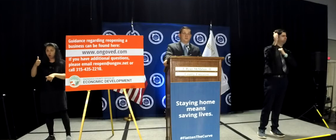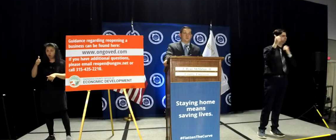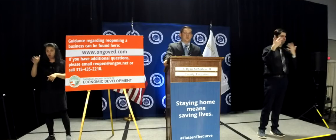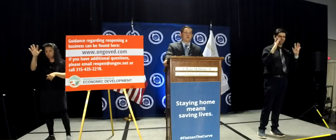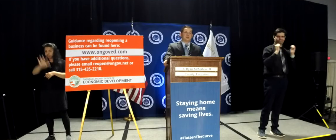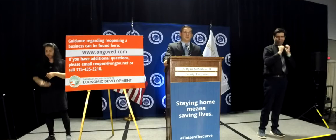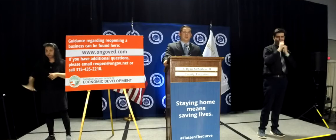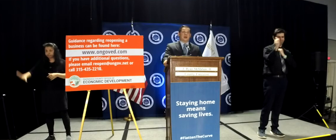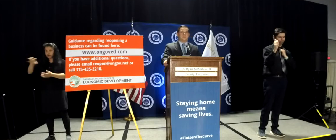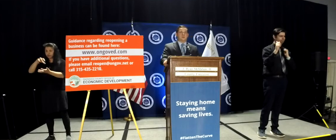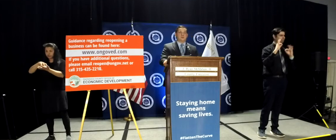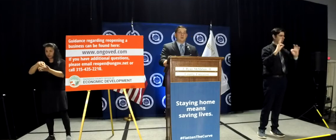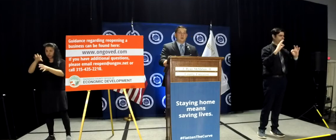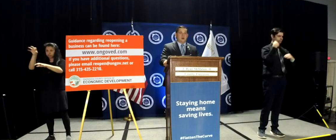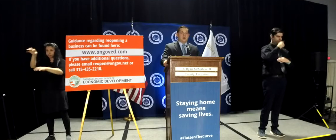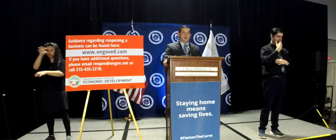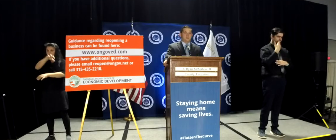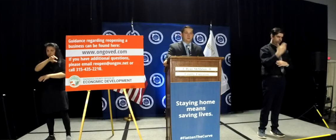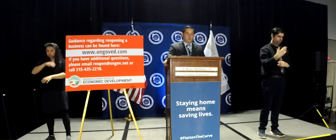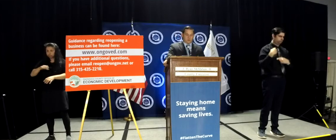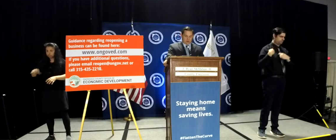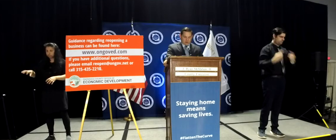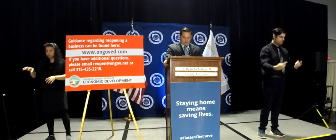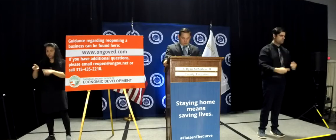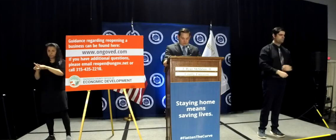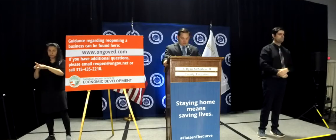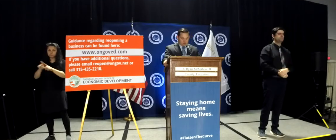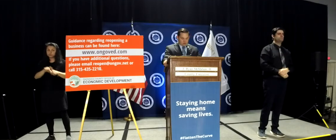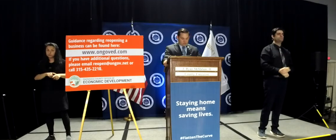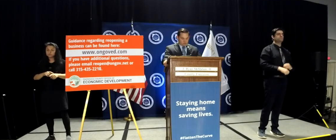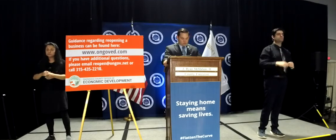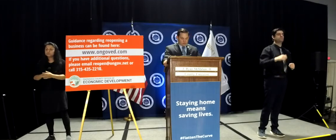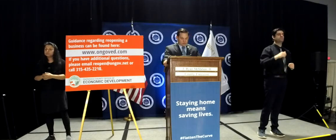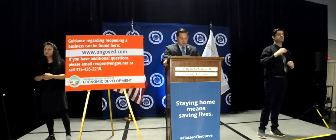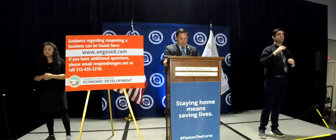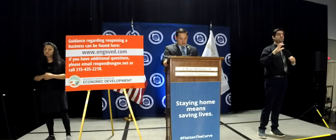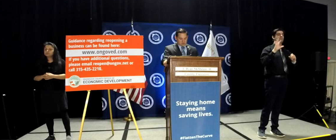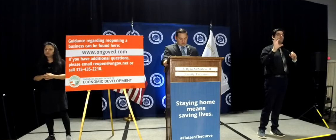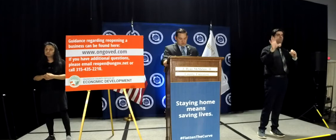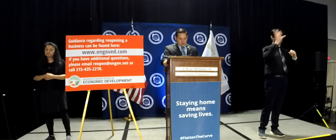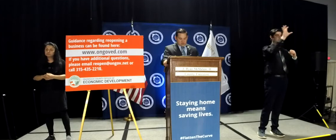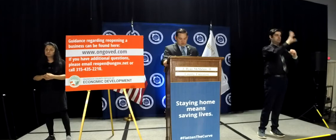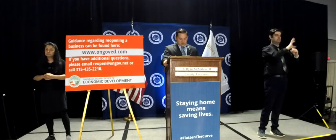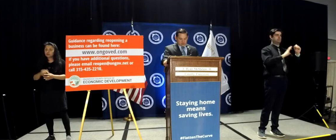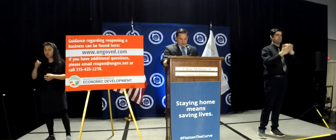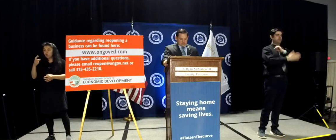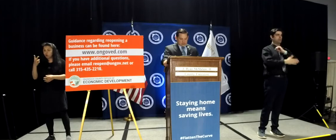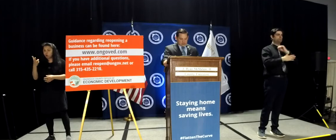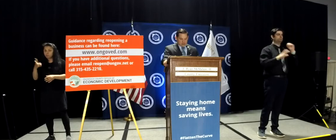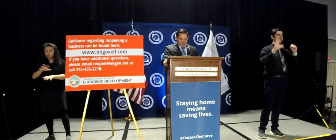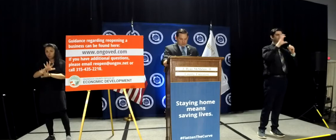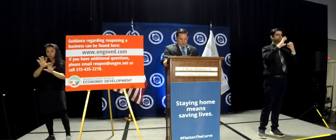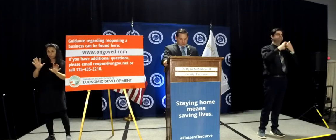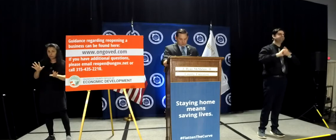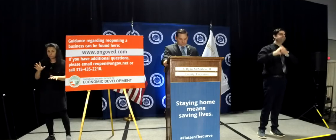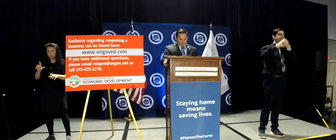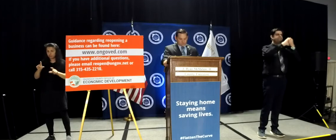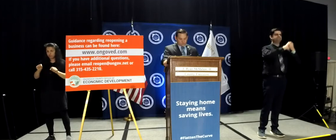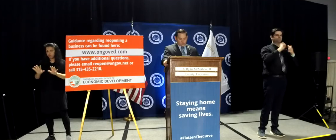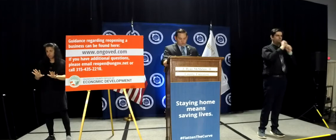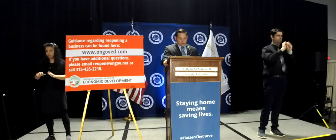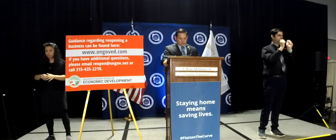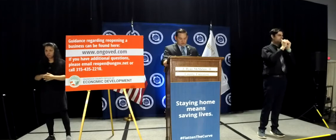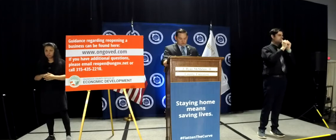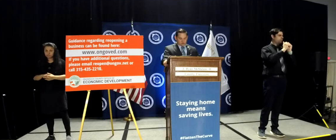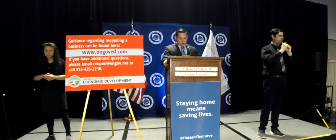together the infrastructure in your counties to help us get our numbers where they need to be. Daily average,